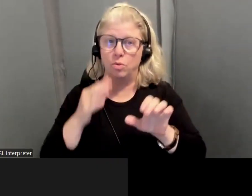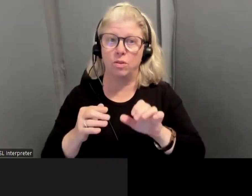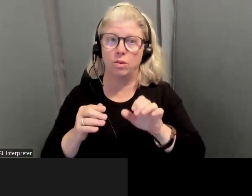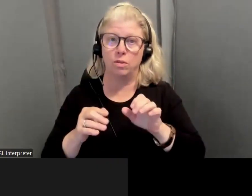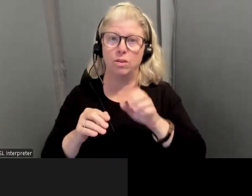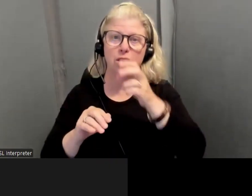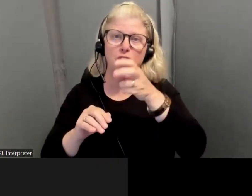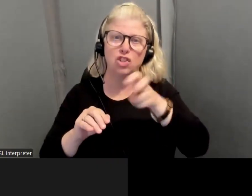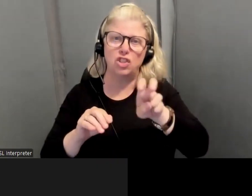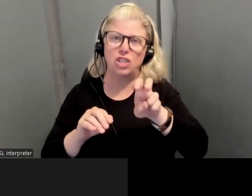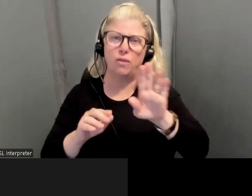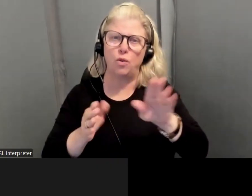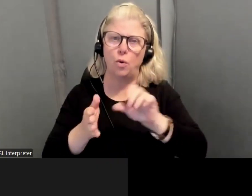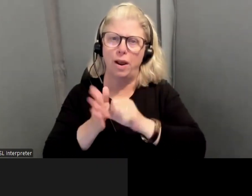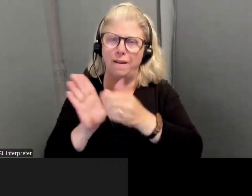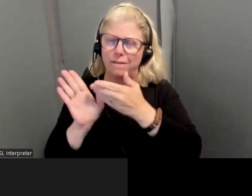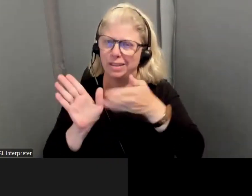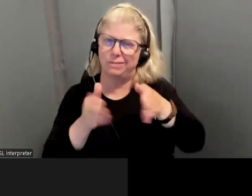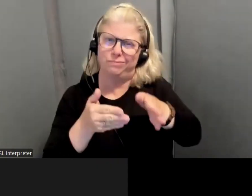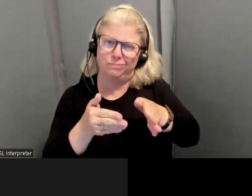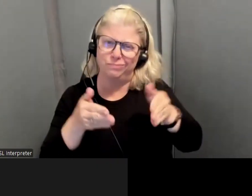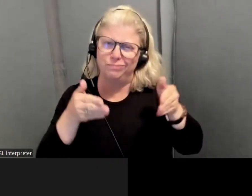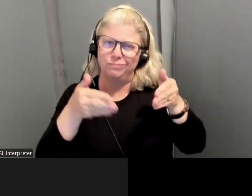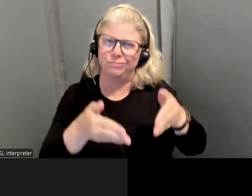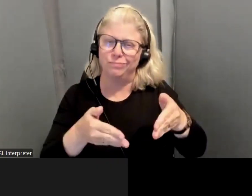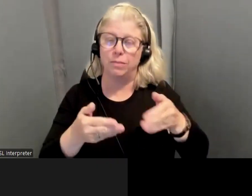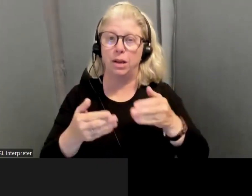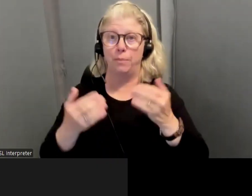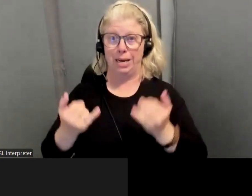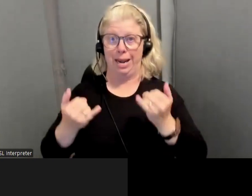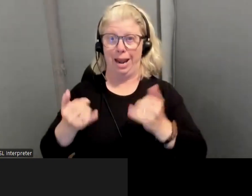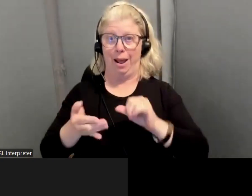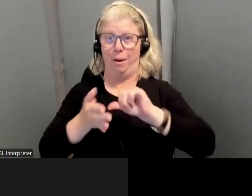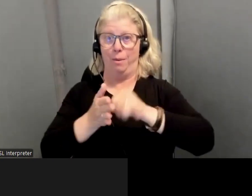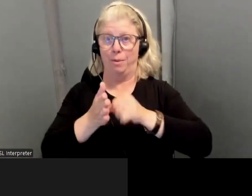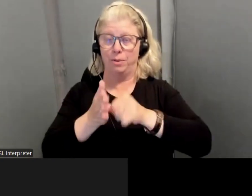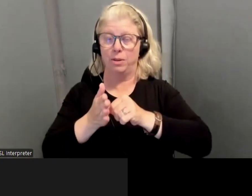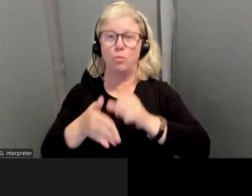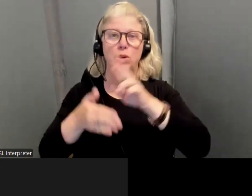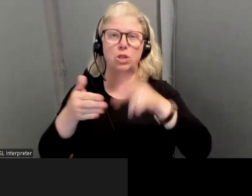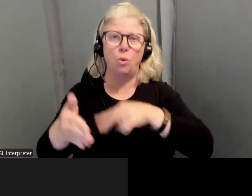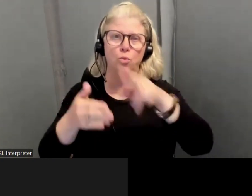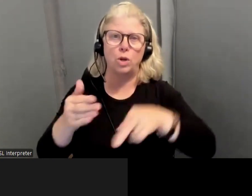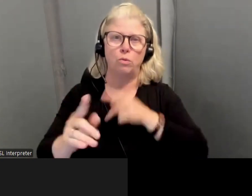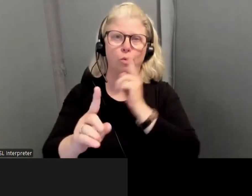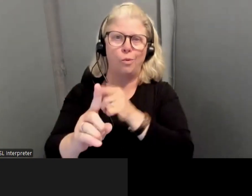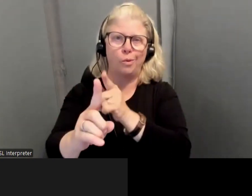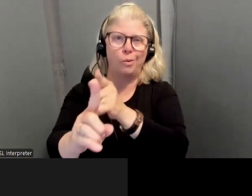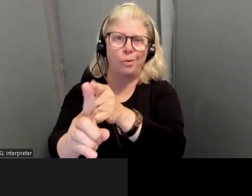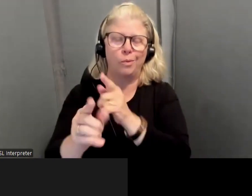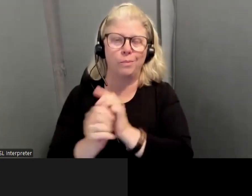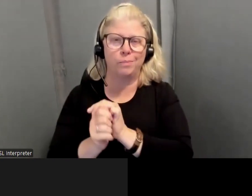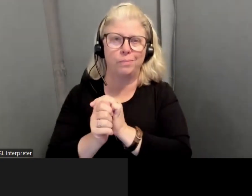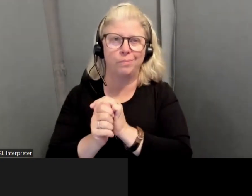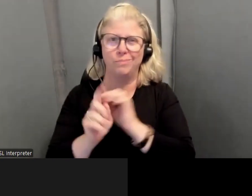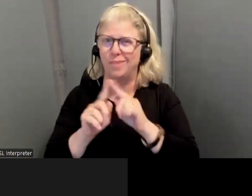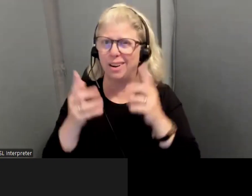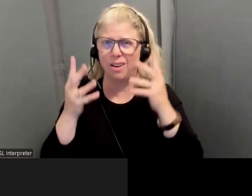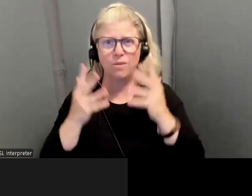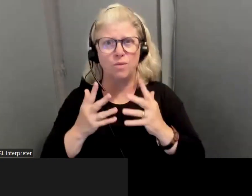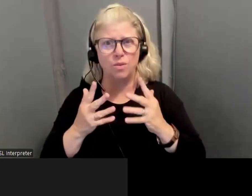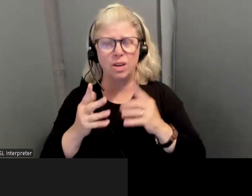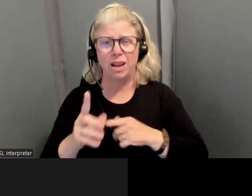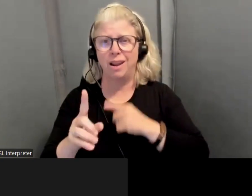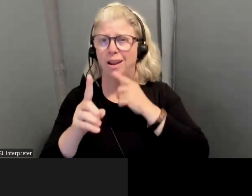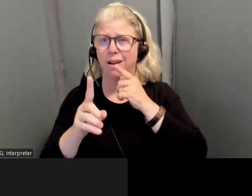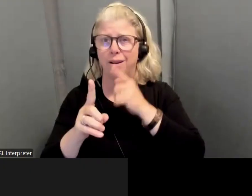the emphasis. We live in a society where the emphasis is on outcomes, on results. And unfortunately, outcomes are